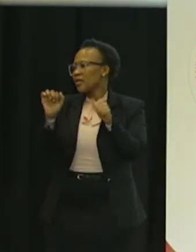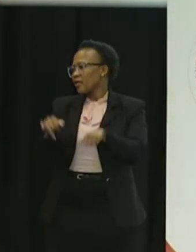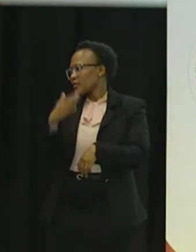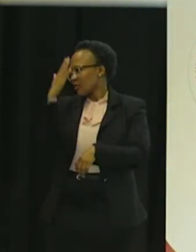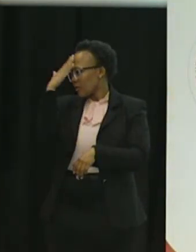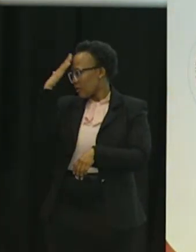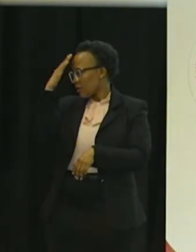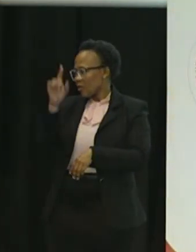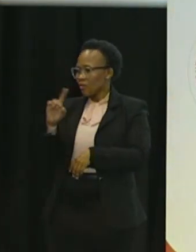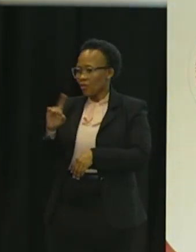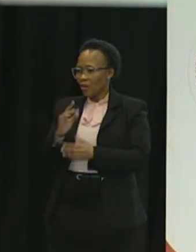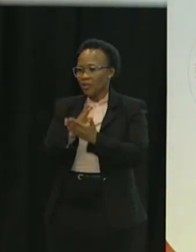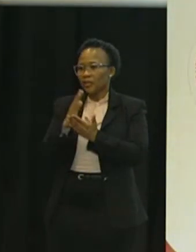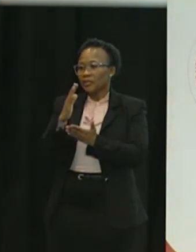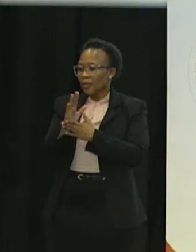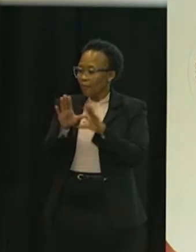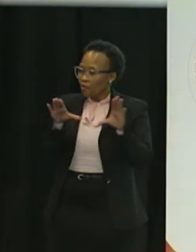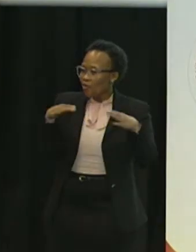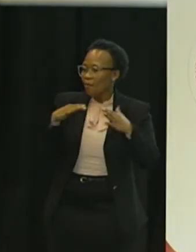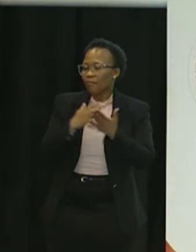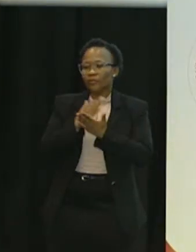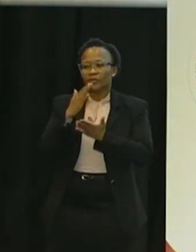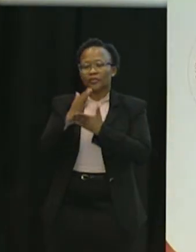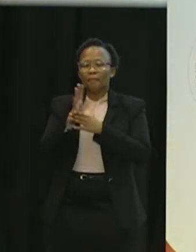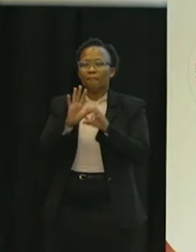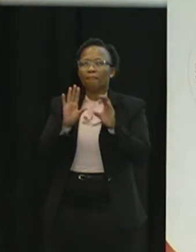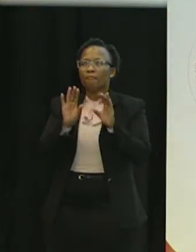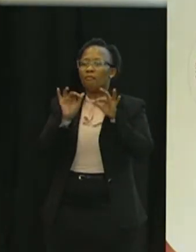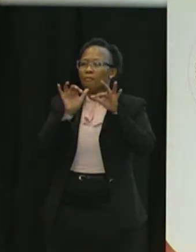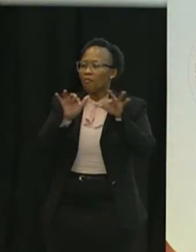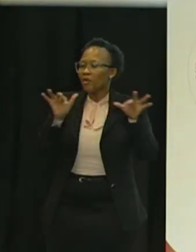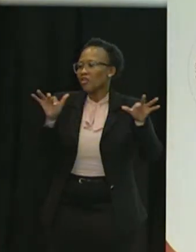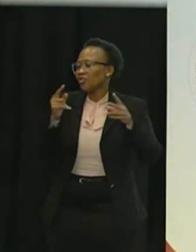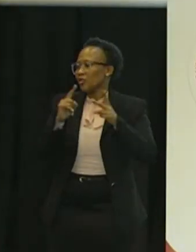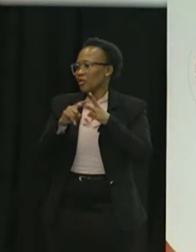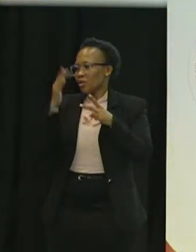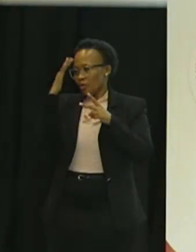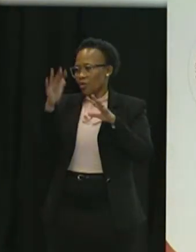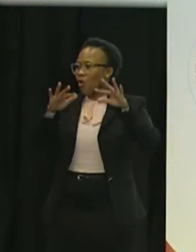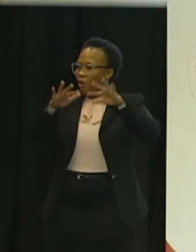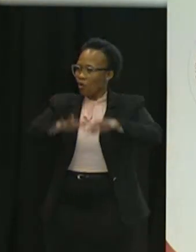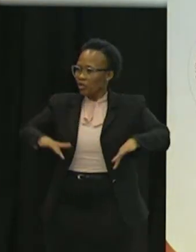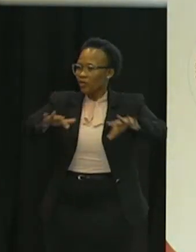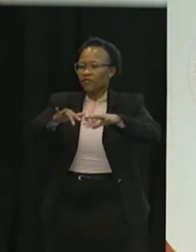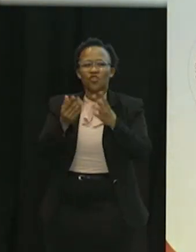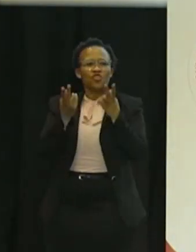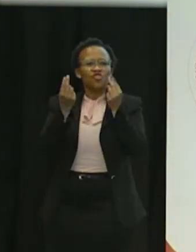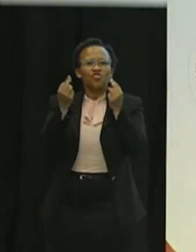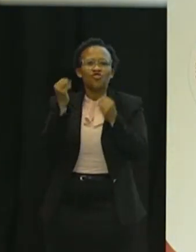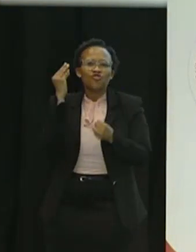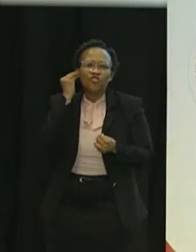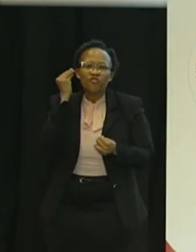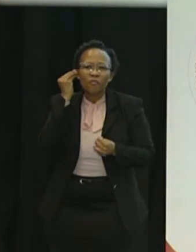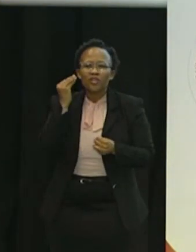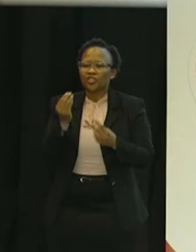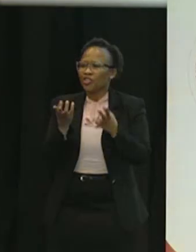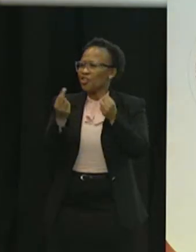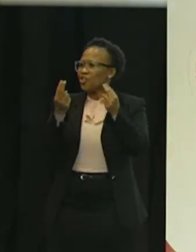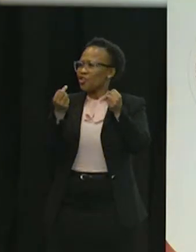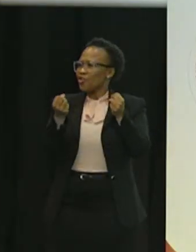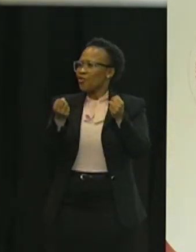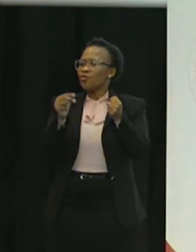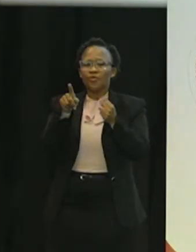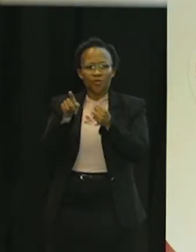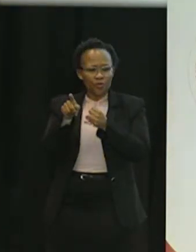emerging subgroups, subpopulations. We know there are emerging geographies. We know we have new data, and we have new science that is coming on board